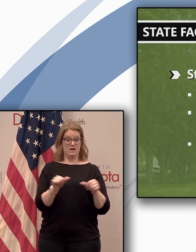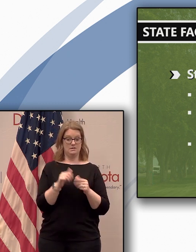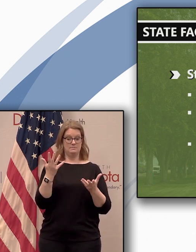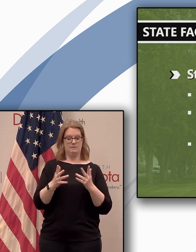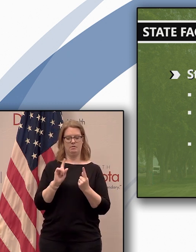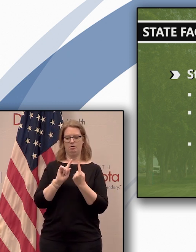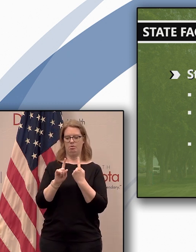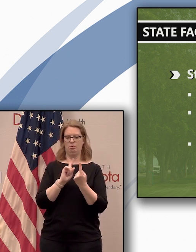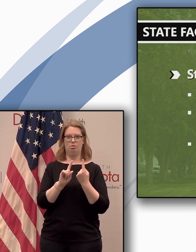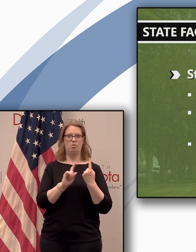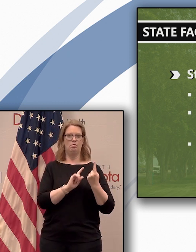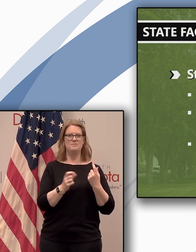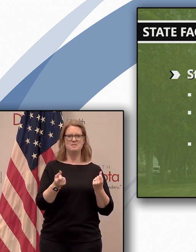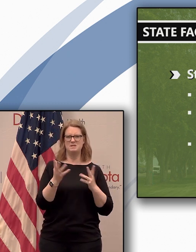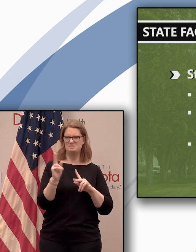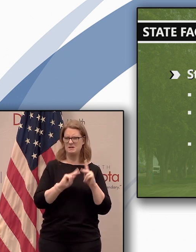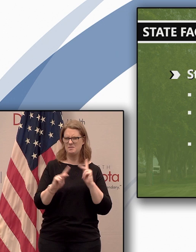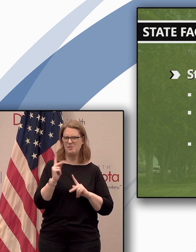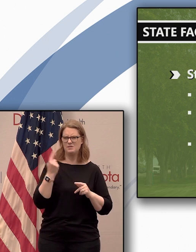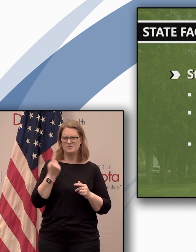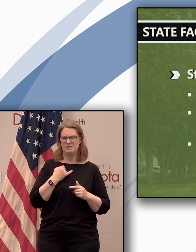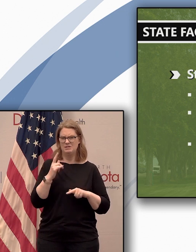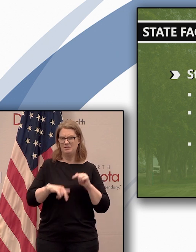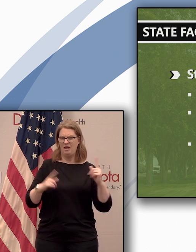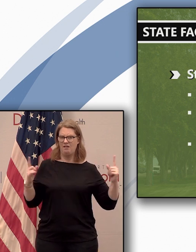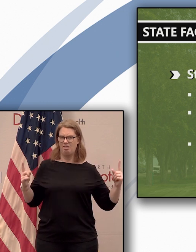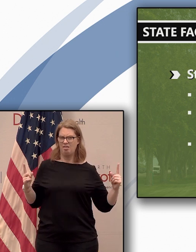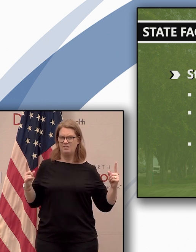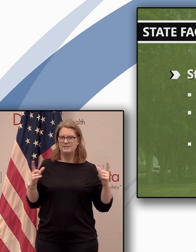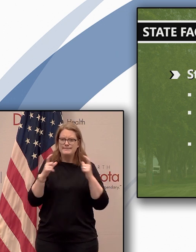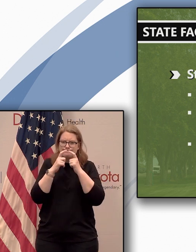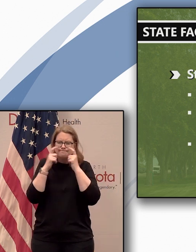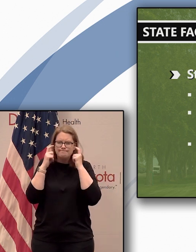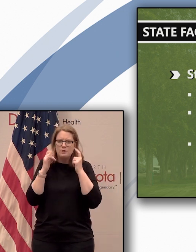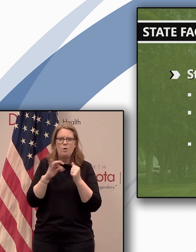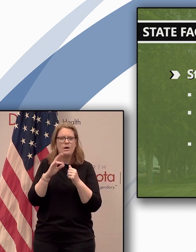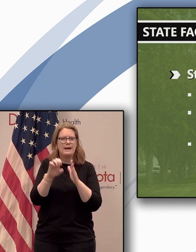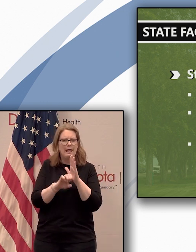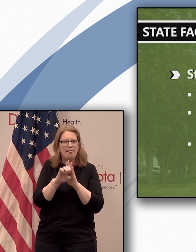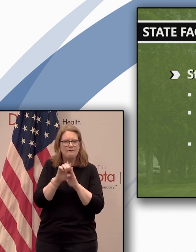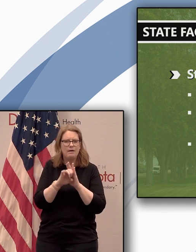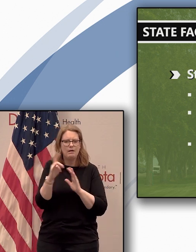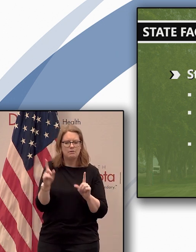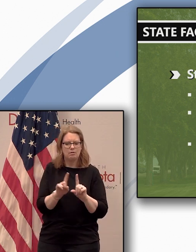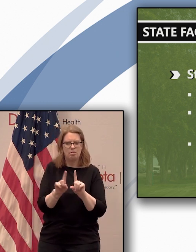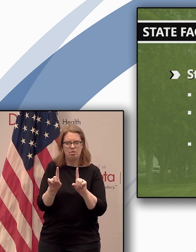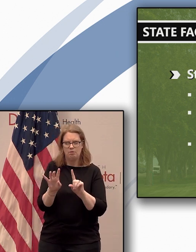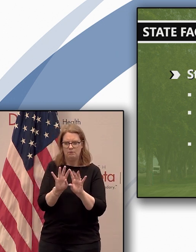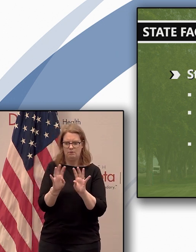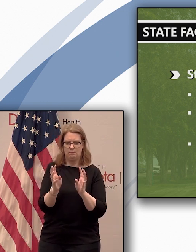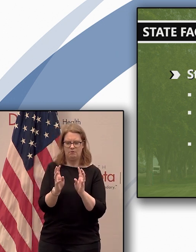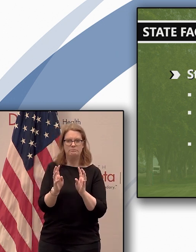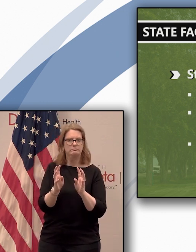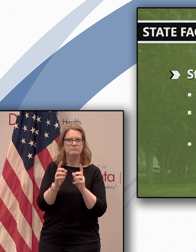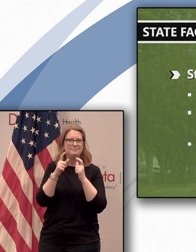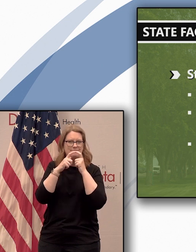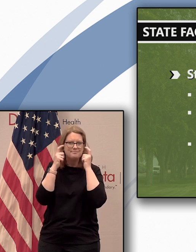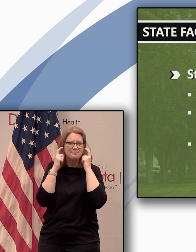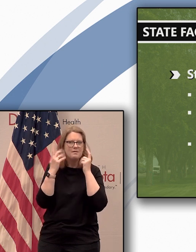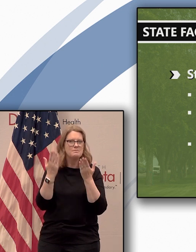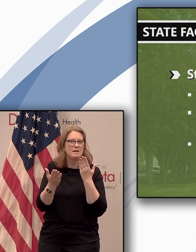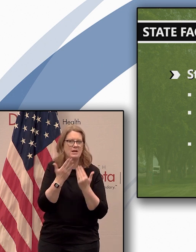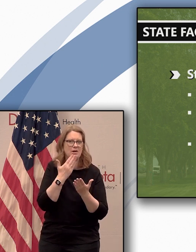such as when entering or exiting the building, or in common areas such as stairwells or elevators. And state facilities initially will be limited